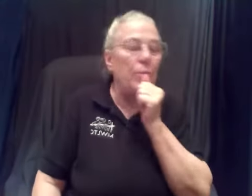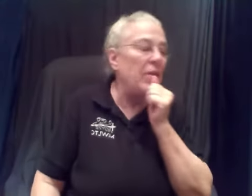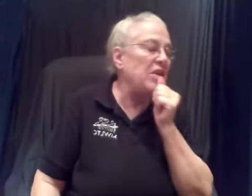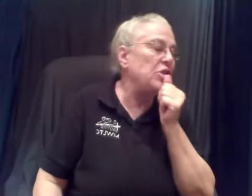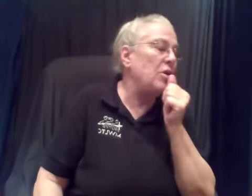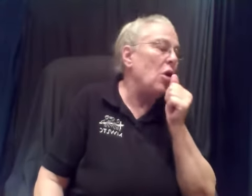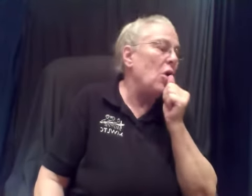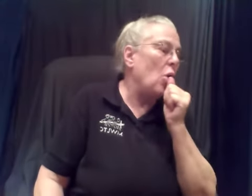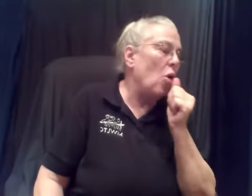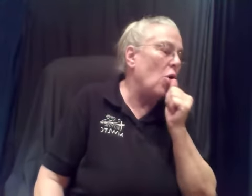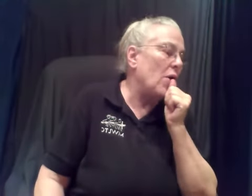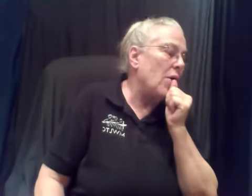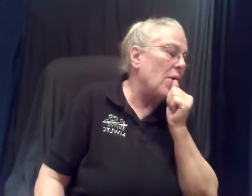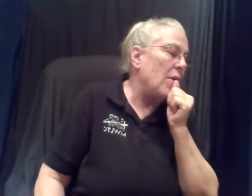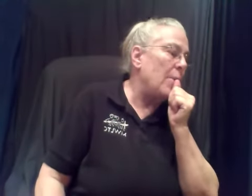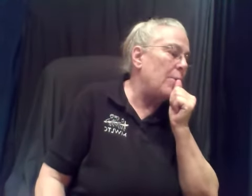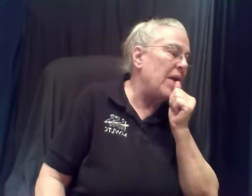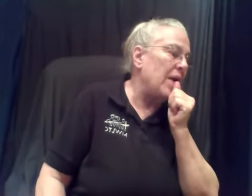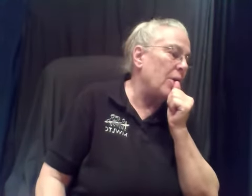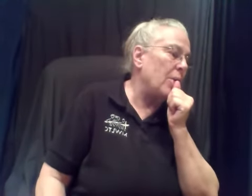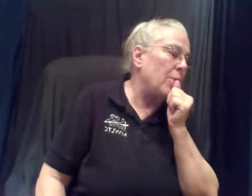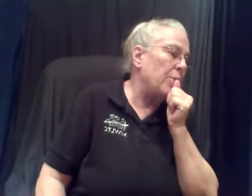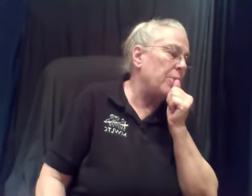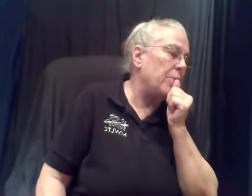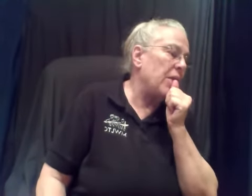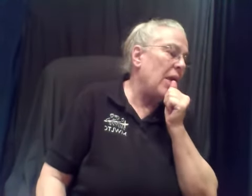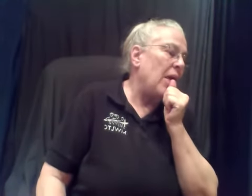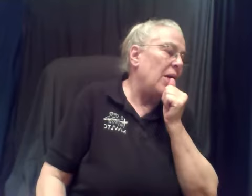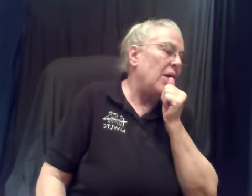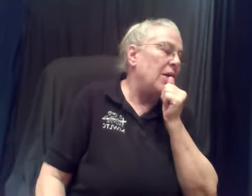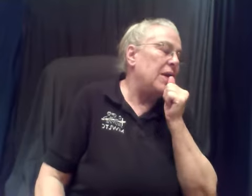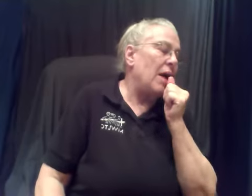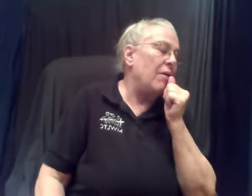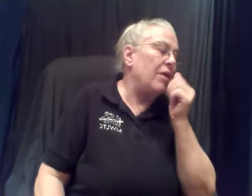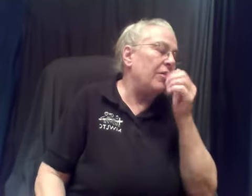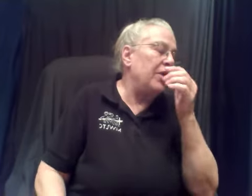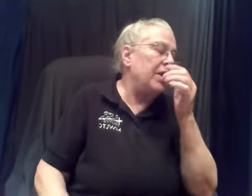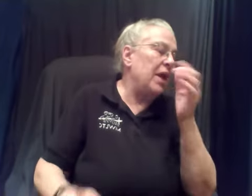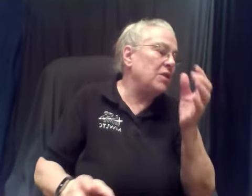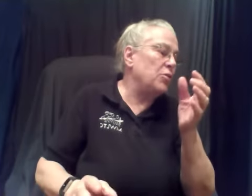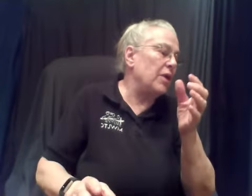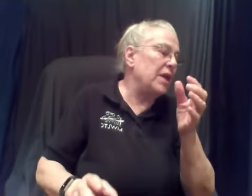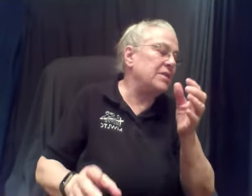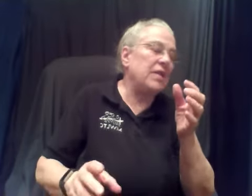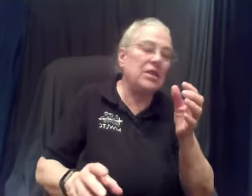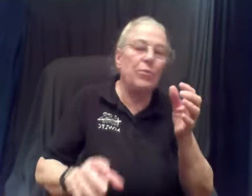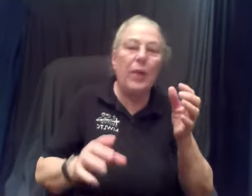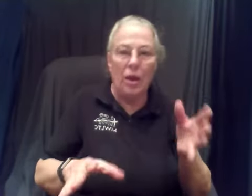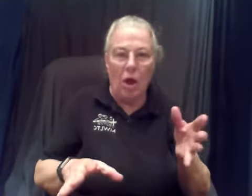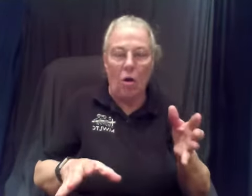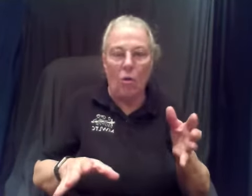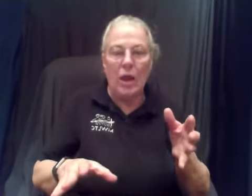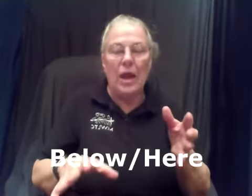Patient or bear. Now, the next word, it says below.